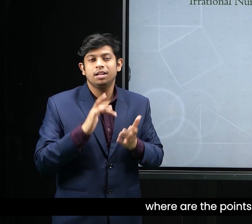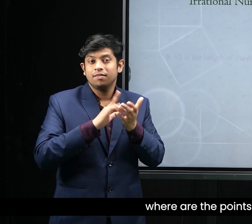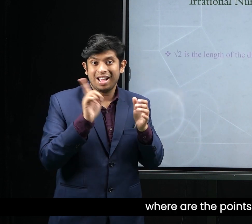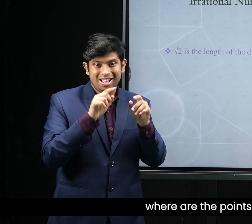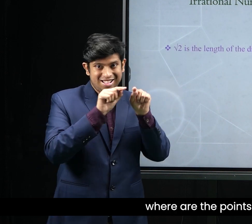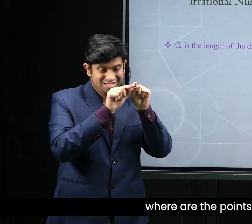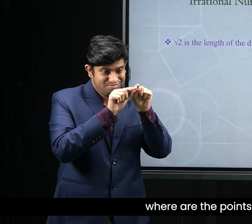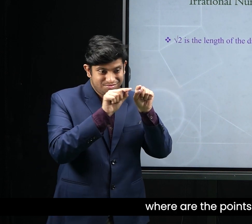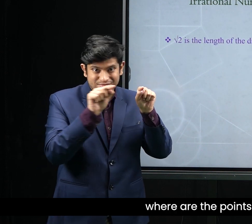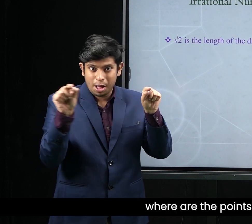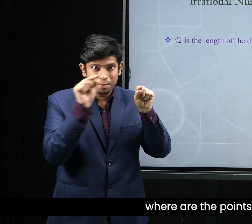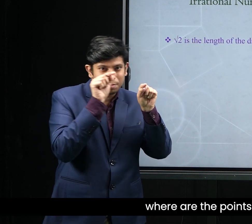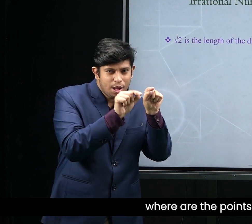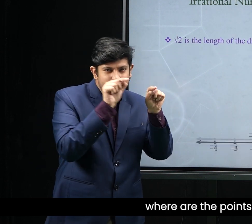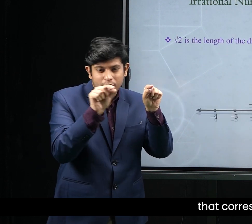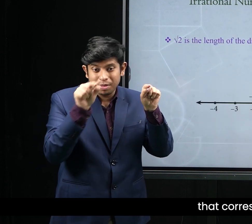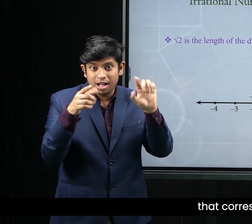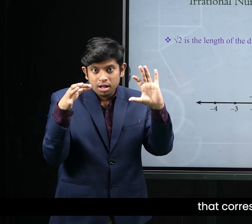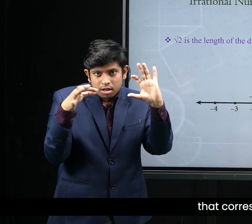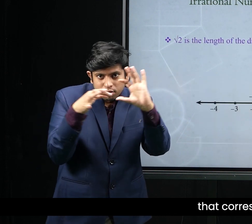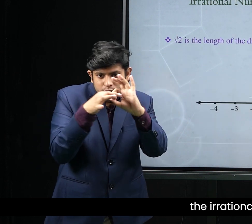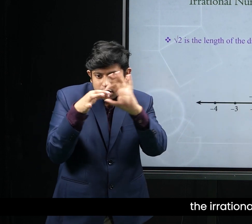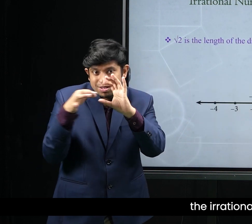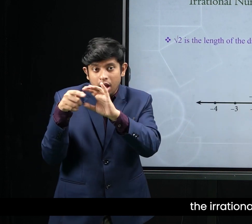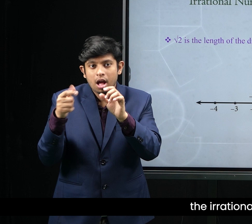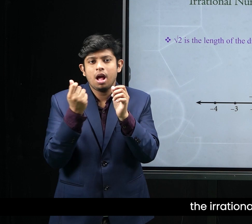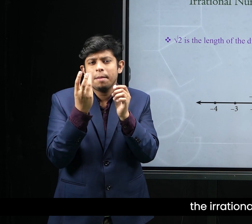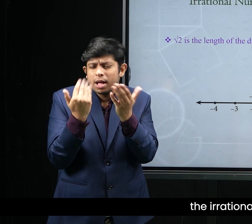Where are the points on the number line that corresponds to the irrational numbers?